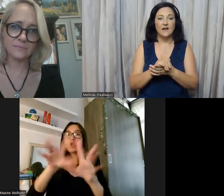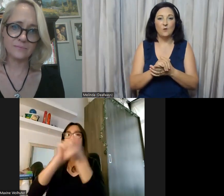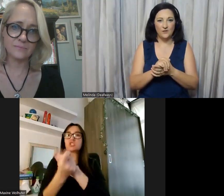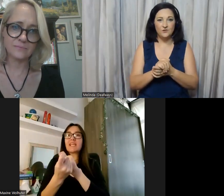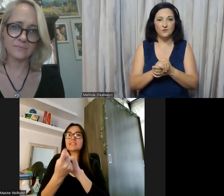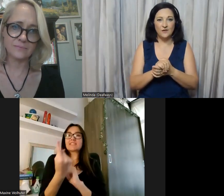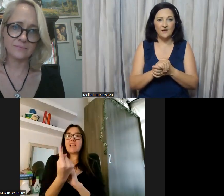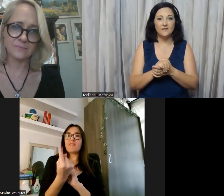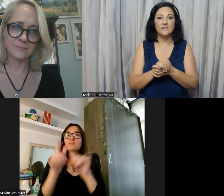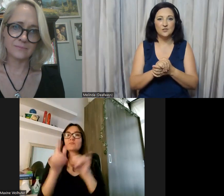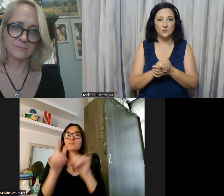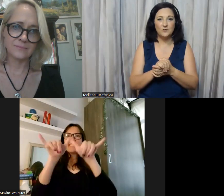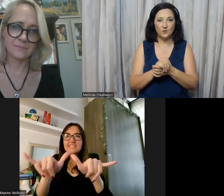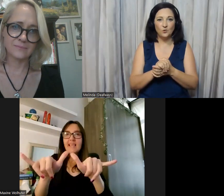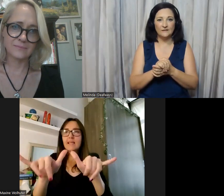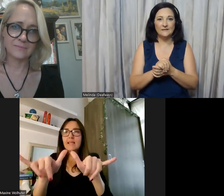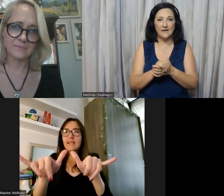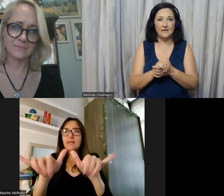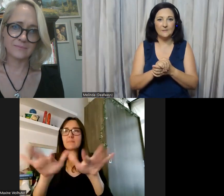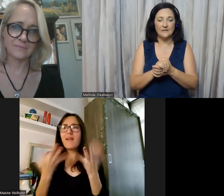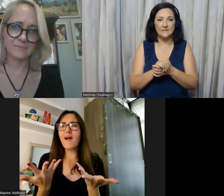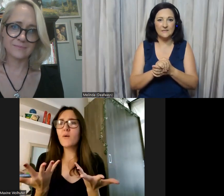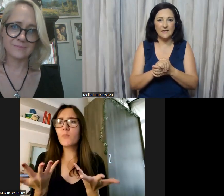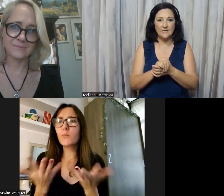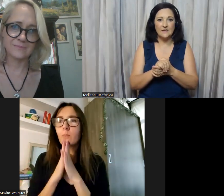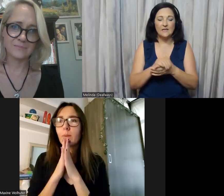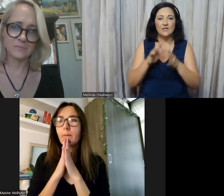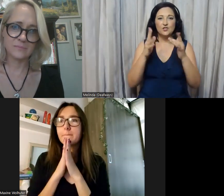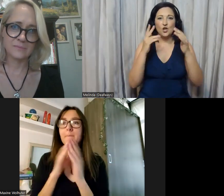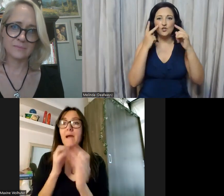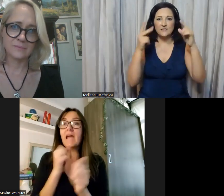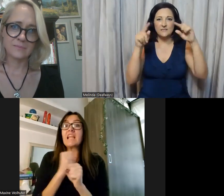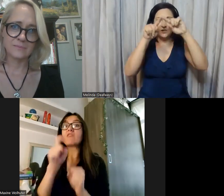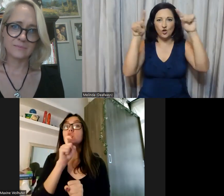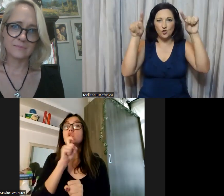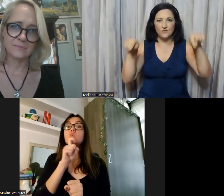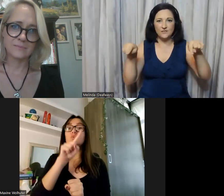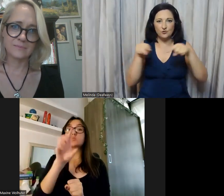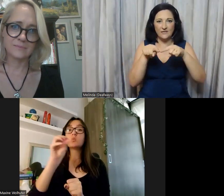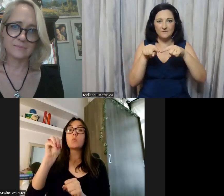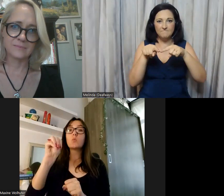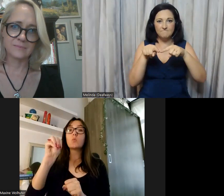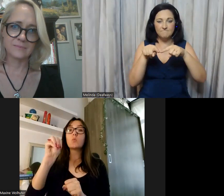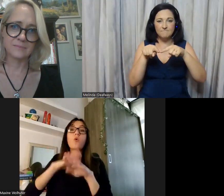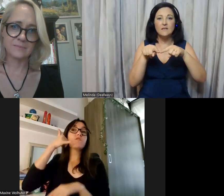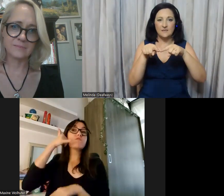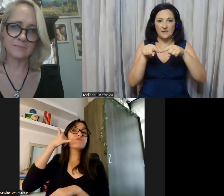it. I want to have the interpreter all the time that it stay. So just see on your